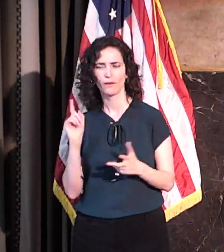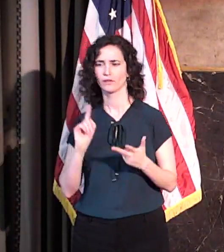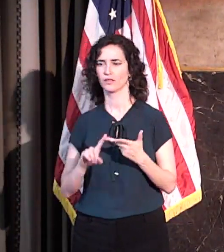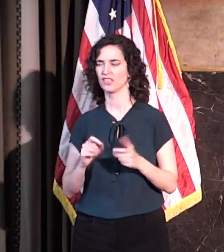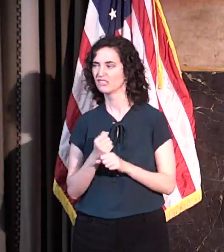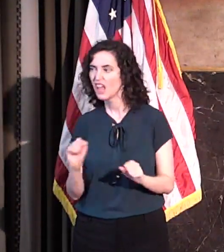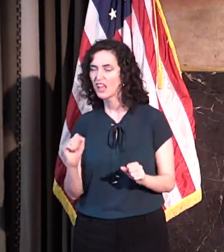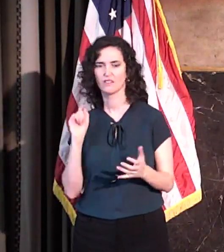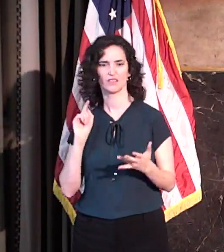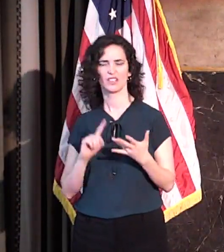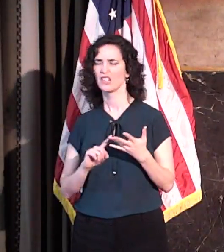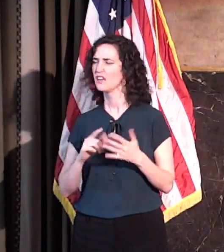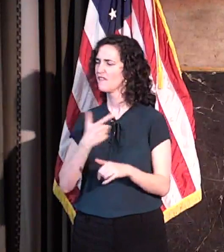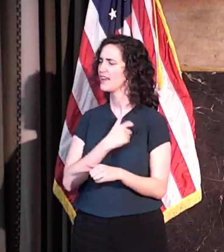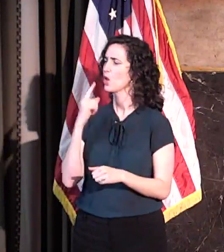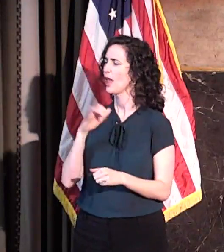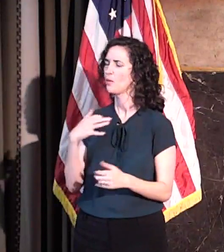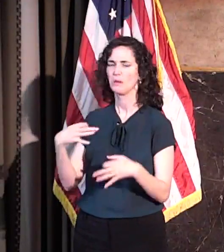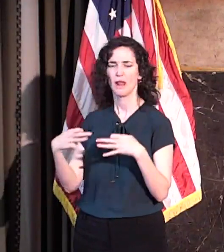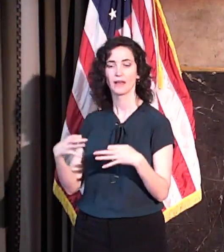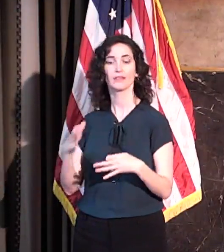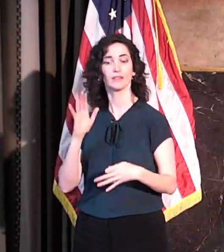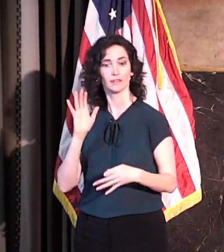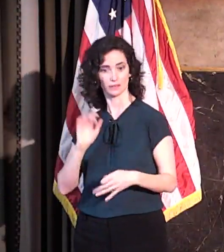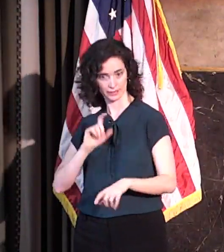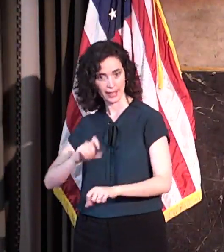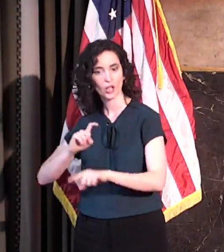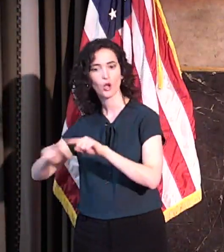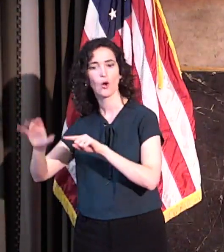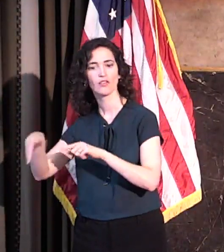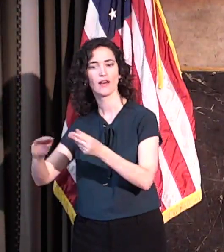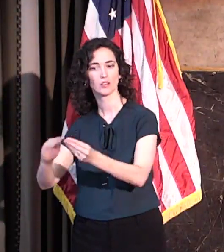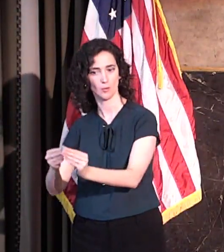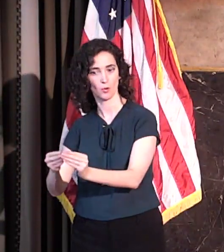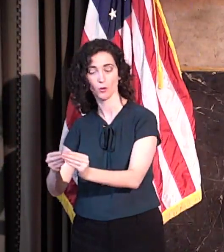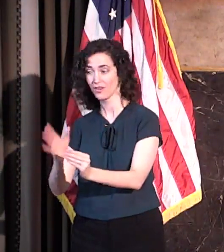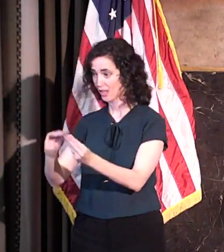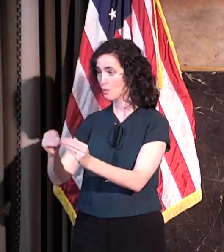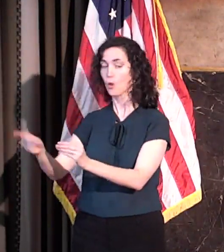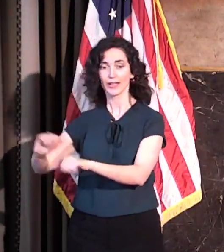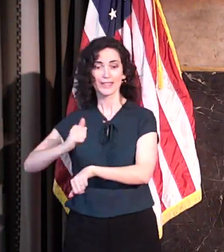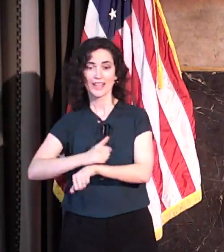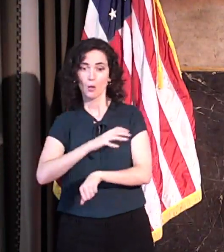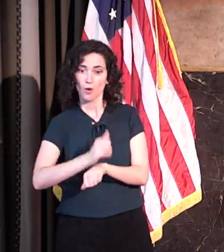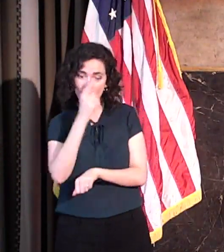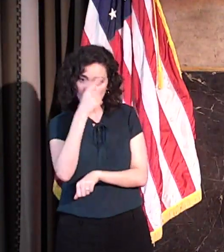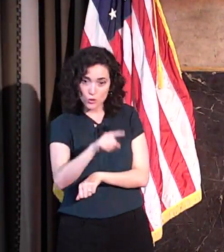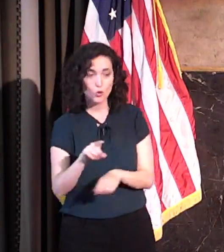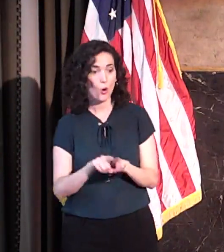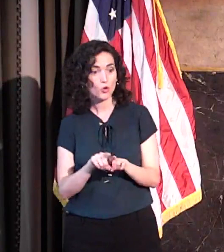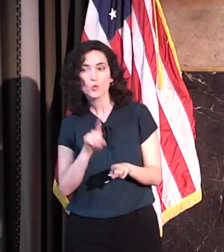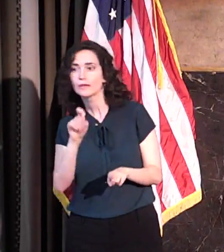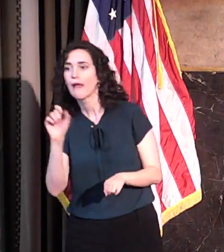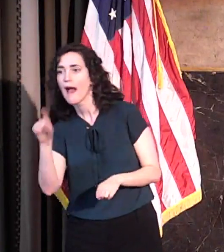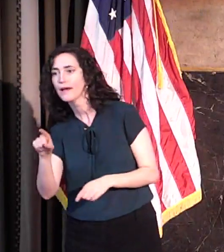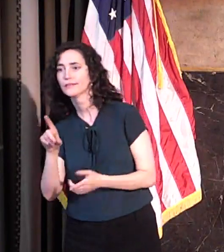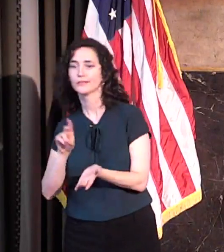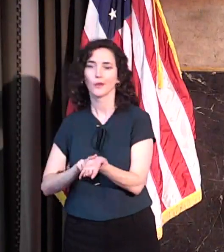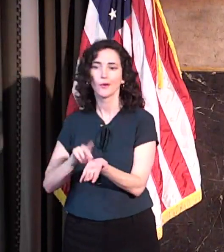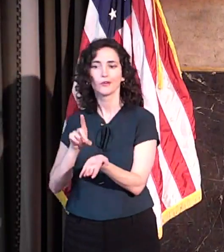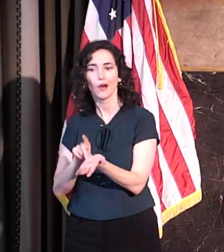This hotline can make people appointments, and it can connect people to medical professionals to help answer